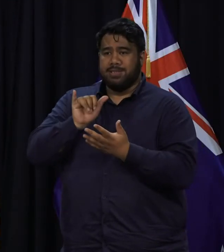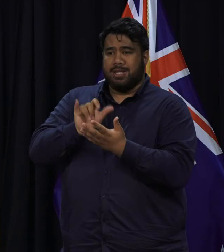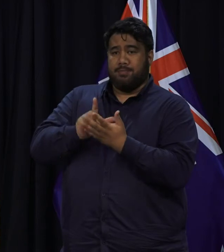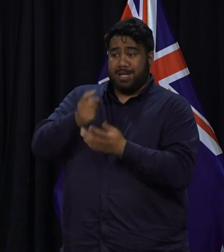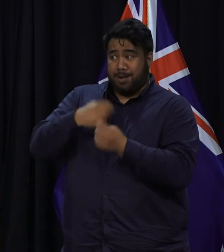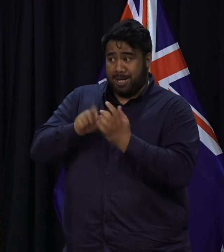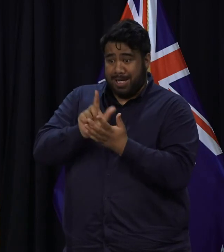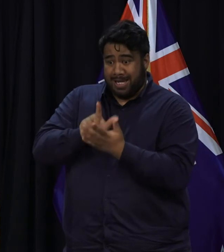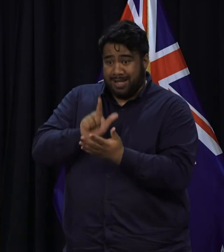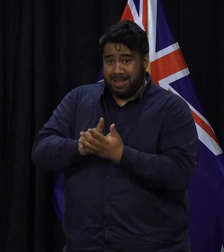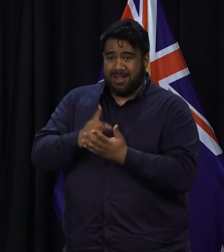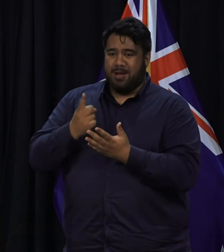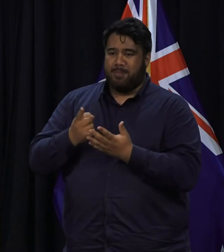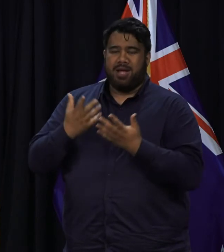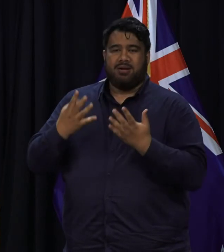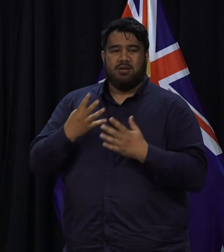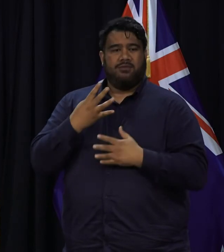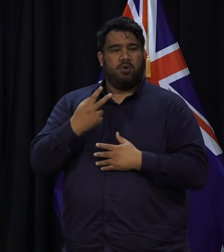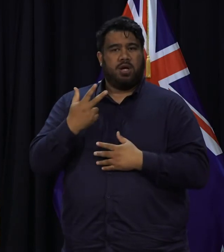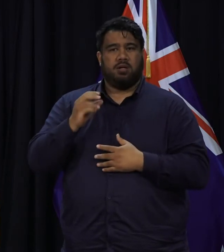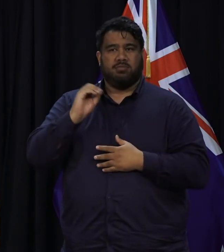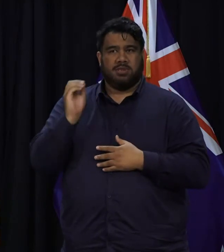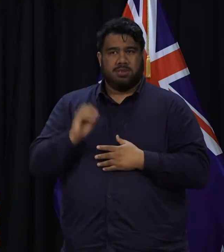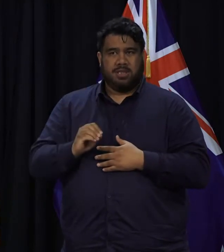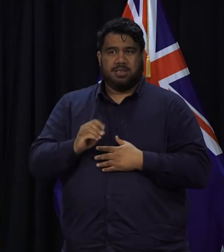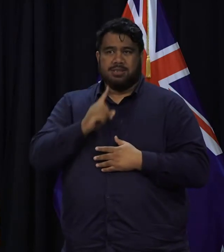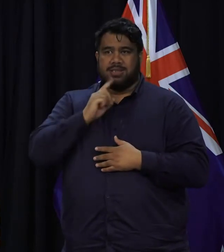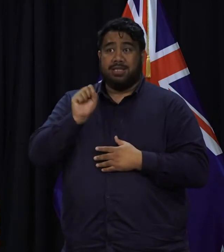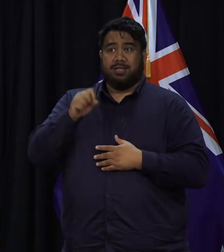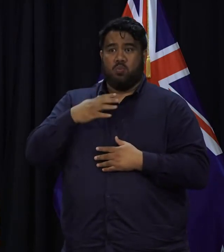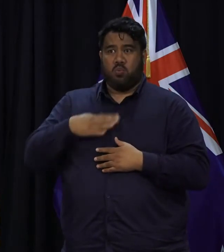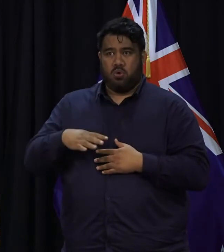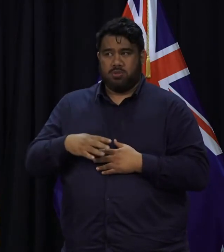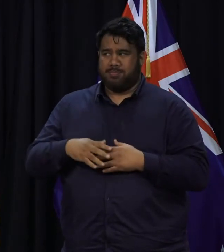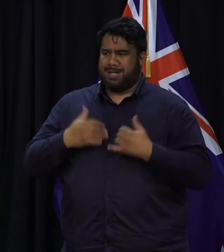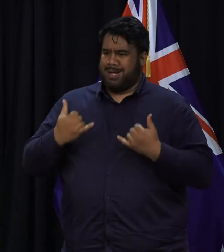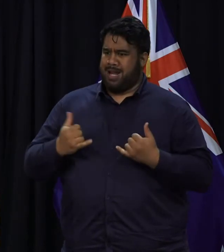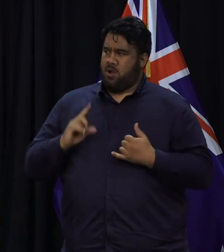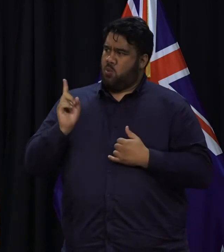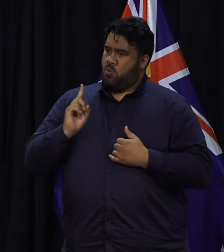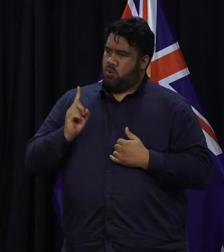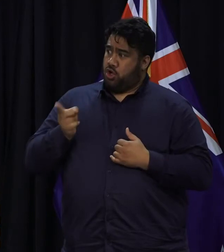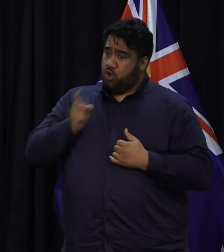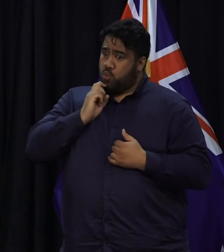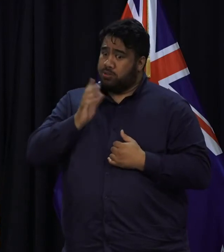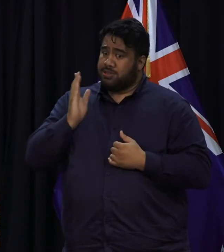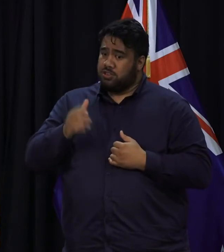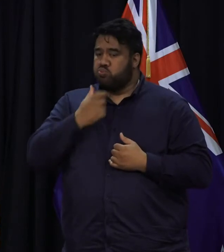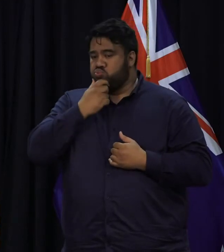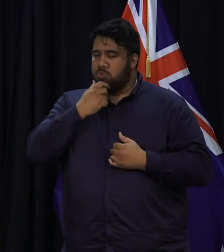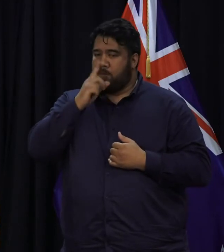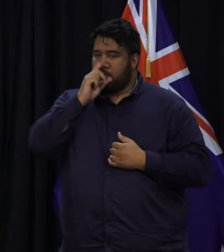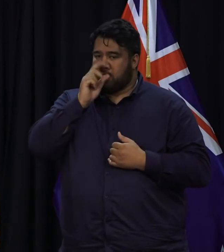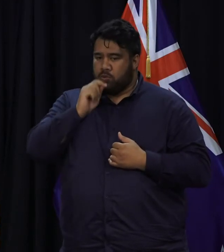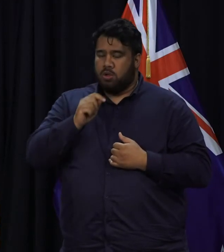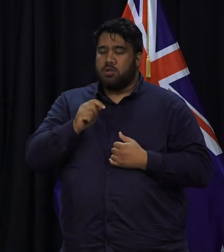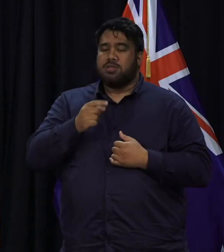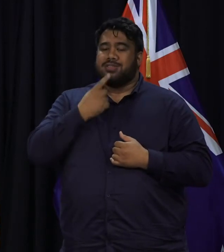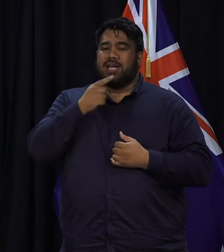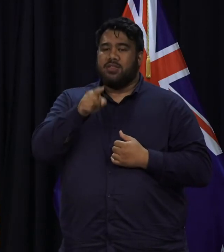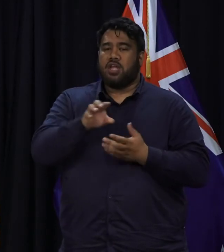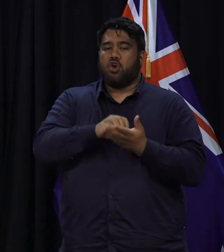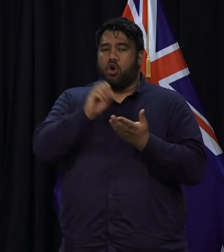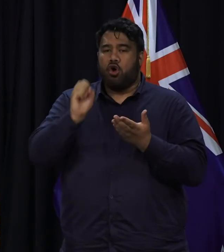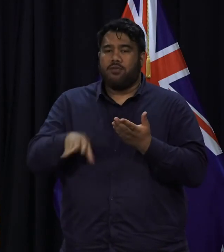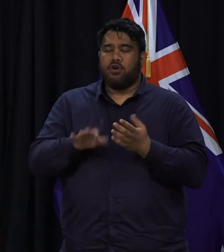it on your agenda to do something about at least decriminalising? Yeah, look, when it comes to a referendum, a majority is a majority.